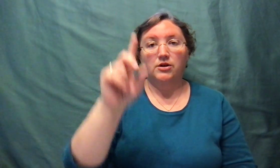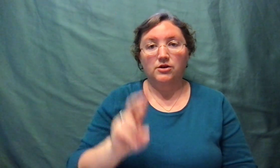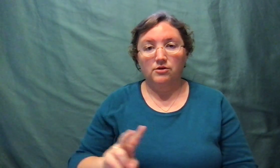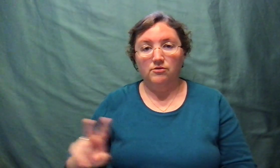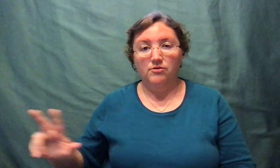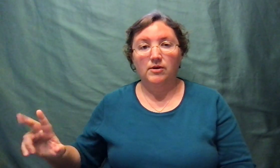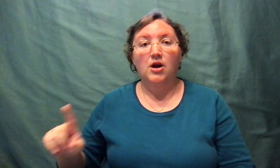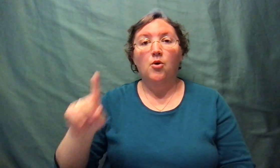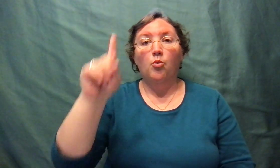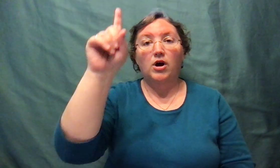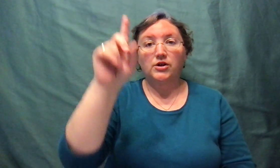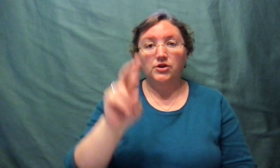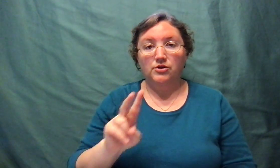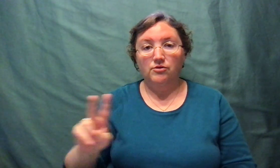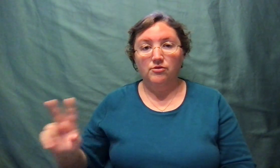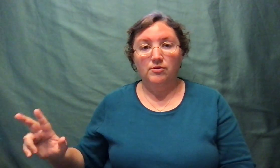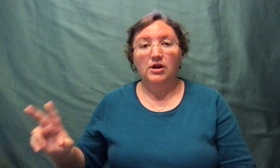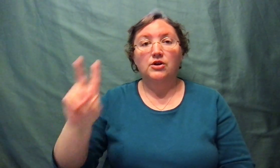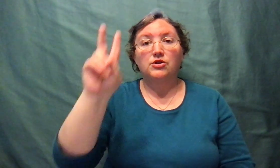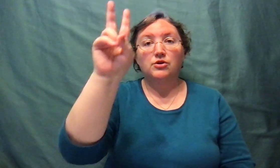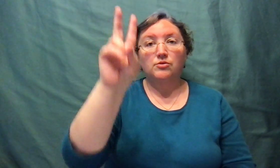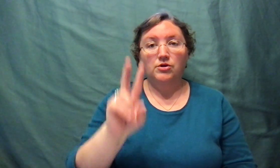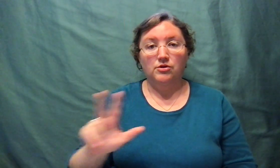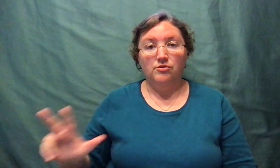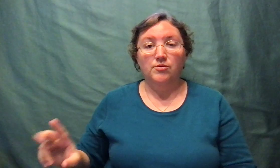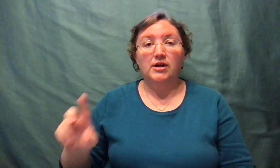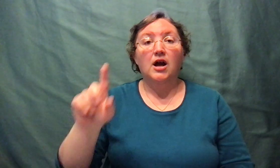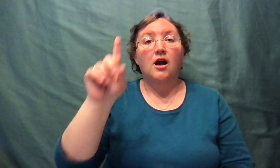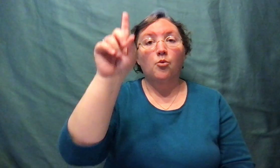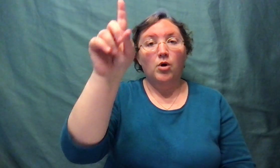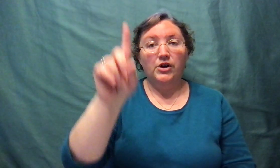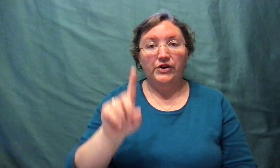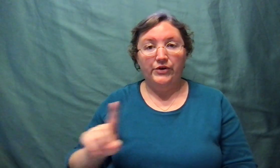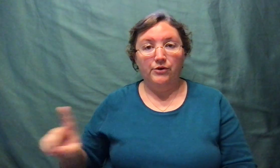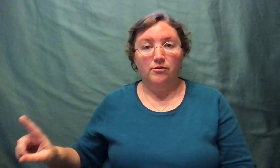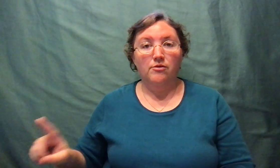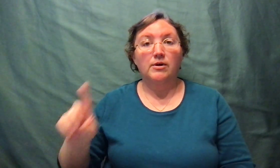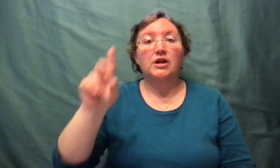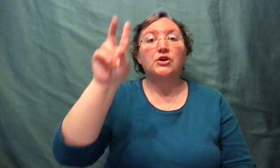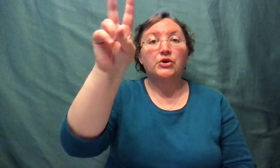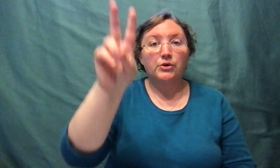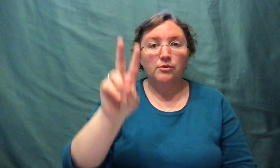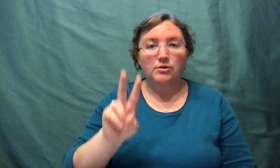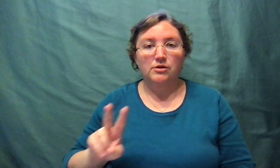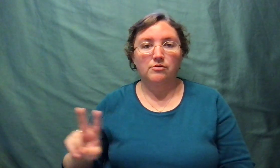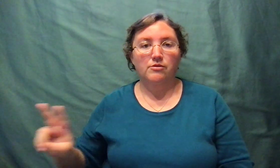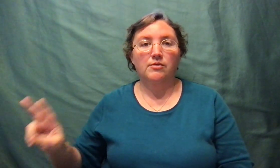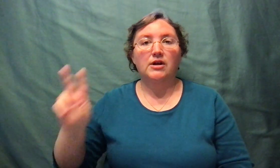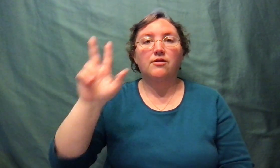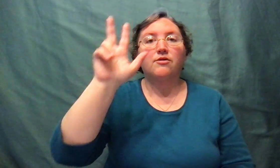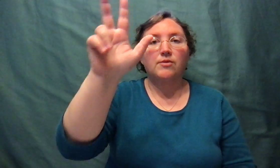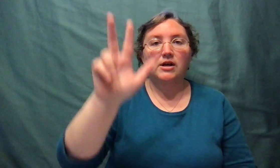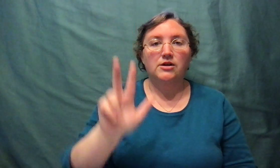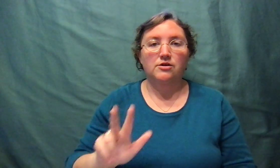2, 3, 1, 2, 3, 2, 2, 3, 1, 2, 3, 2, 2, 3, 3, 2,